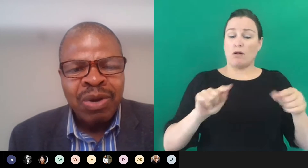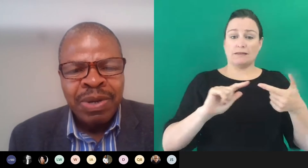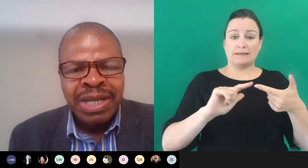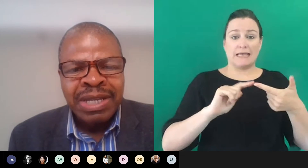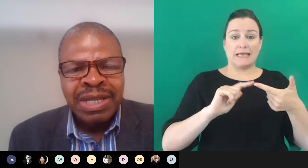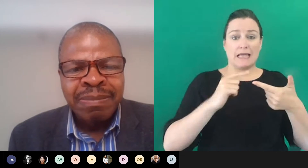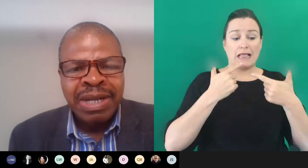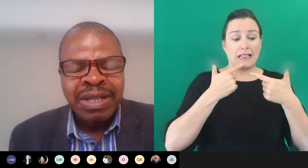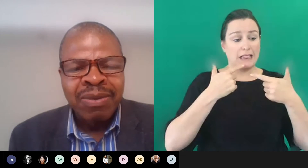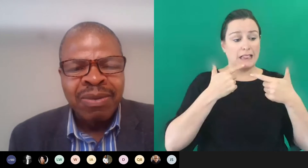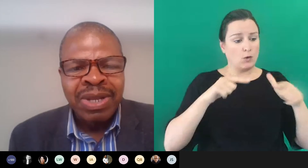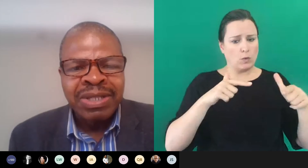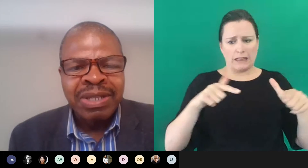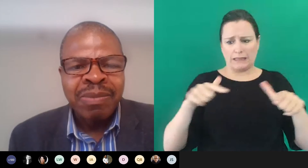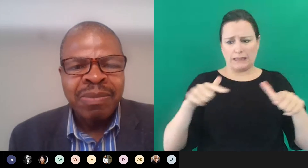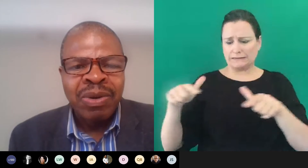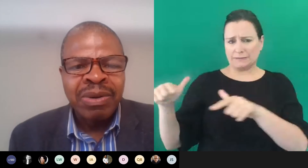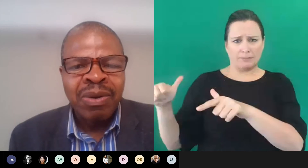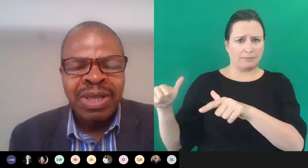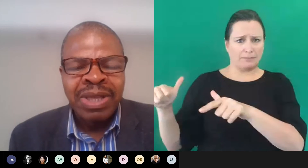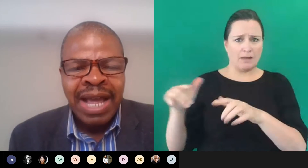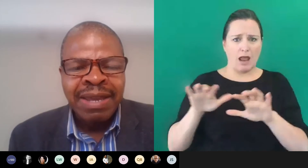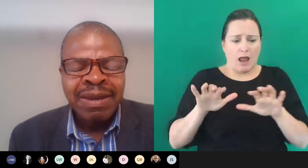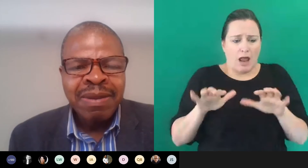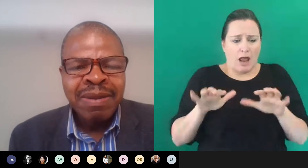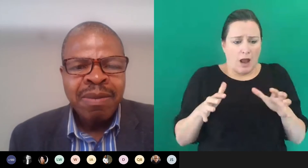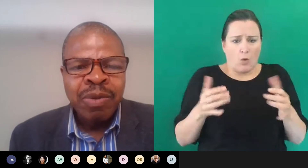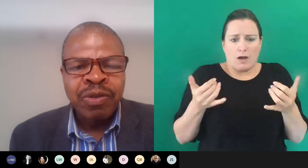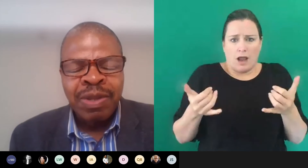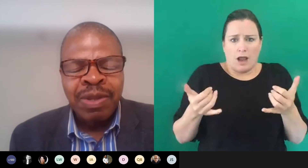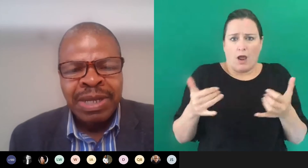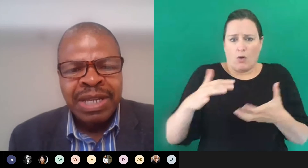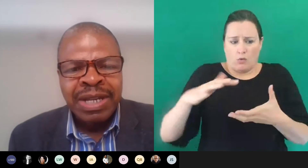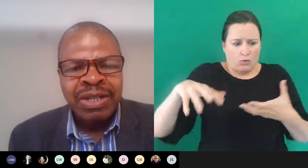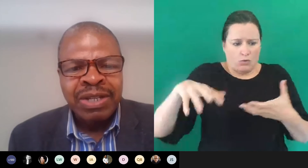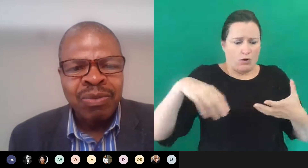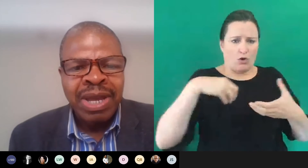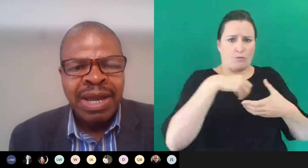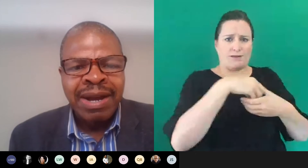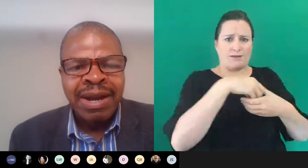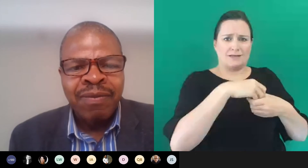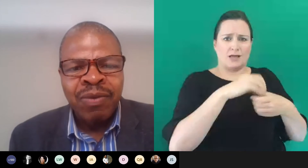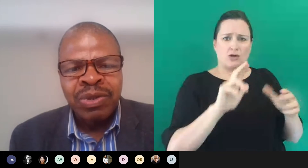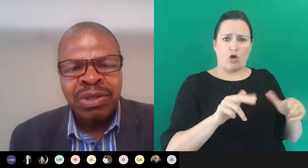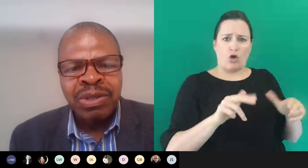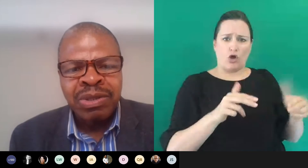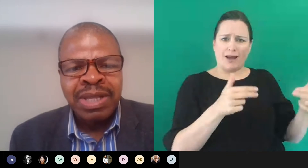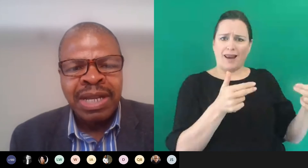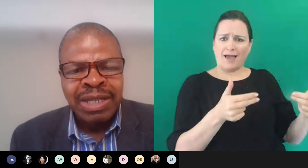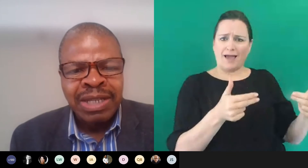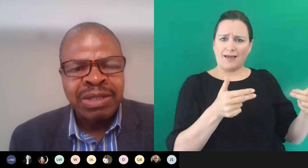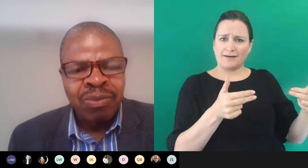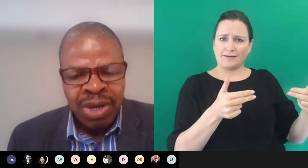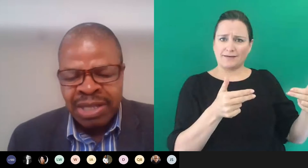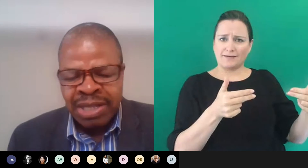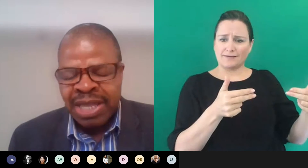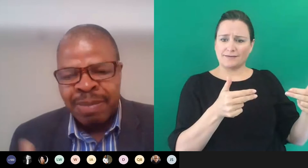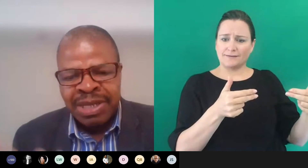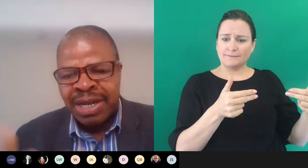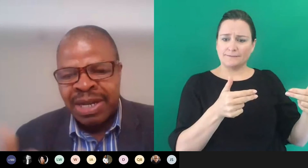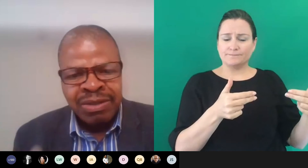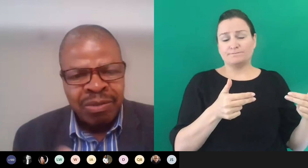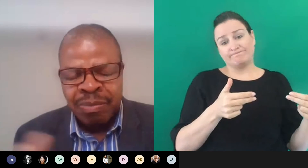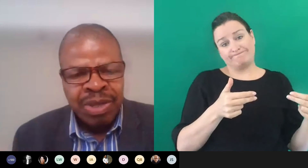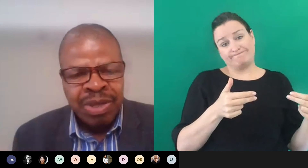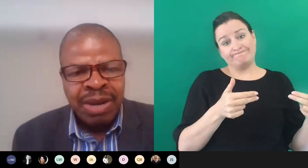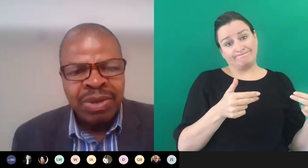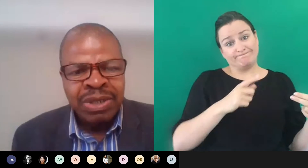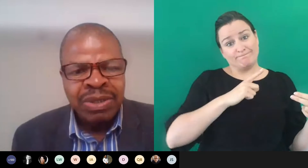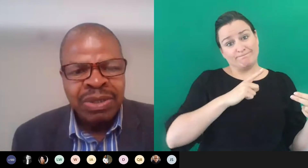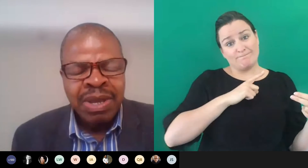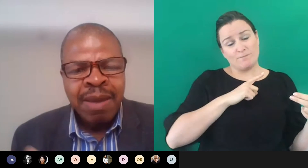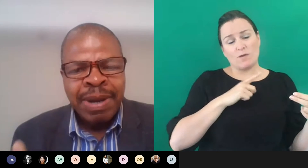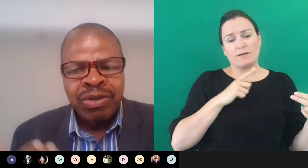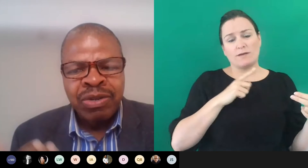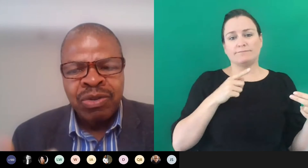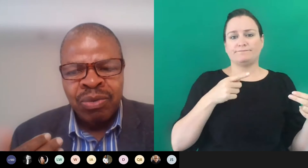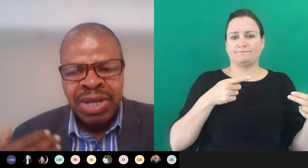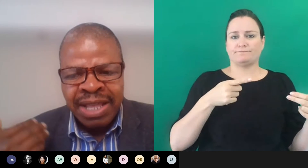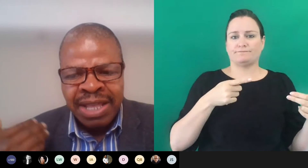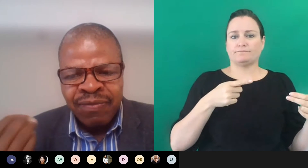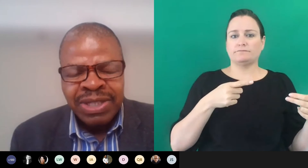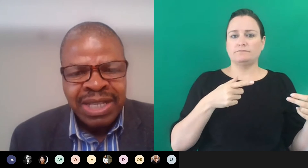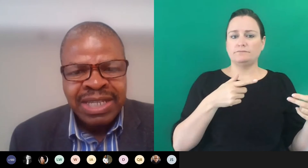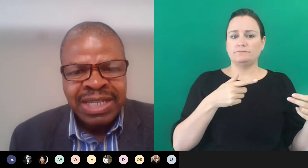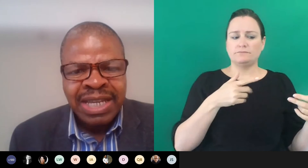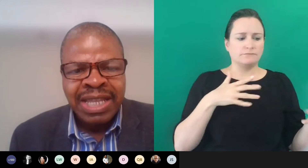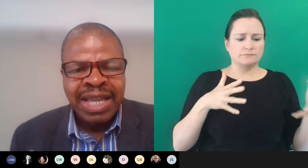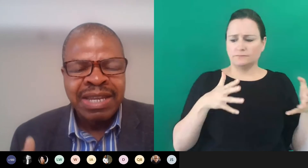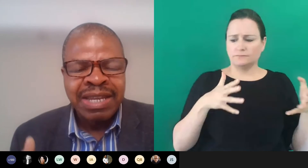how to accommodate multilingualism online. Most of the materials were, of course, lecturers had their materials on both languages, but